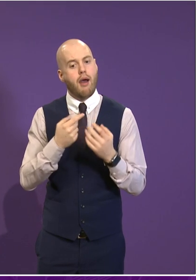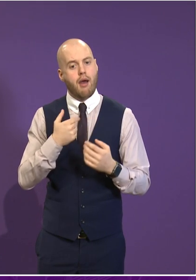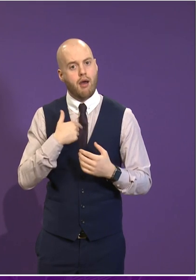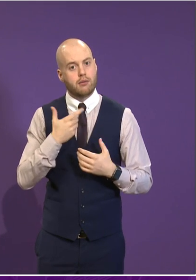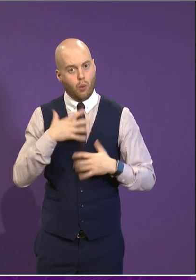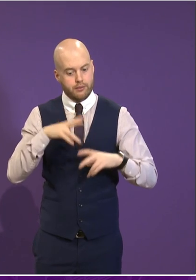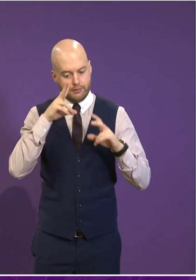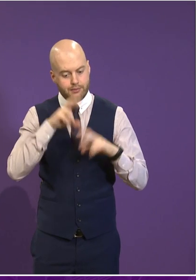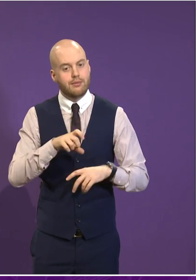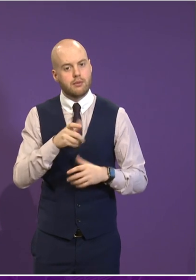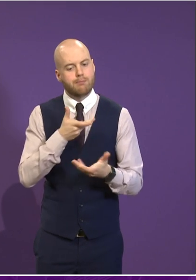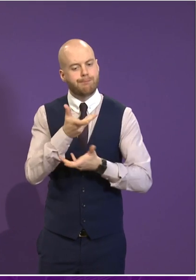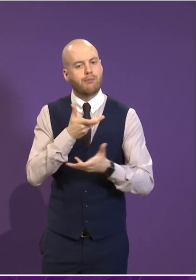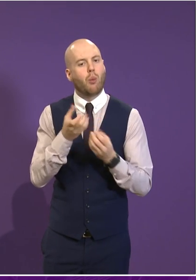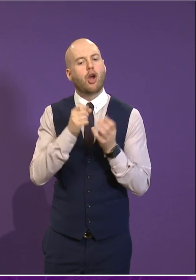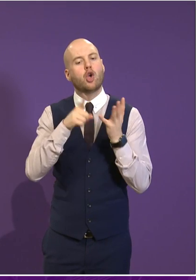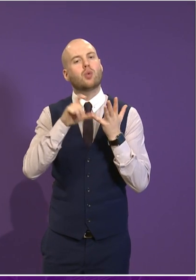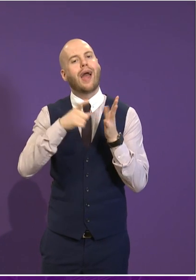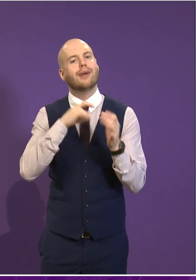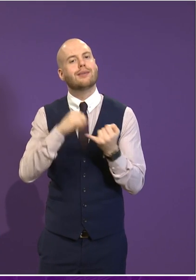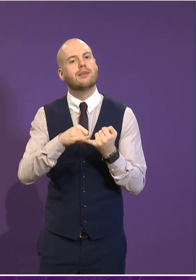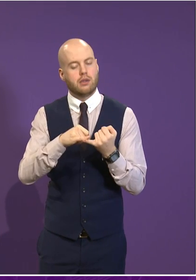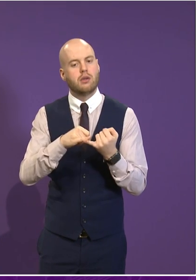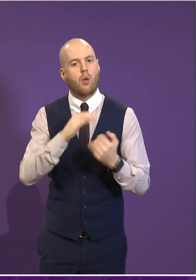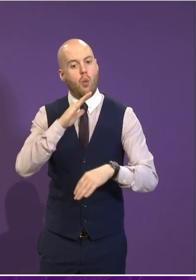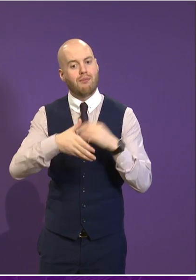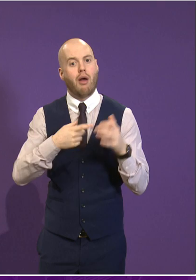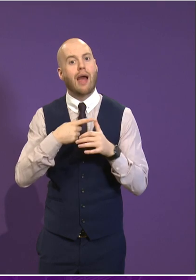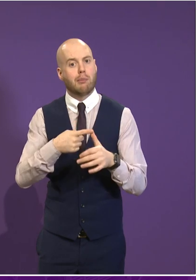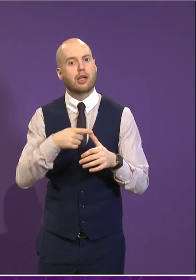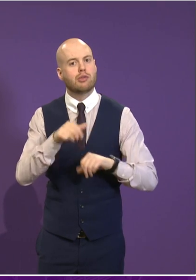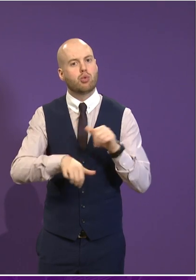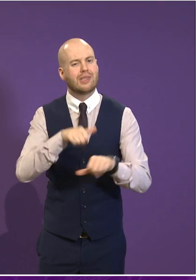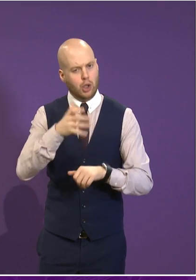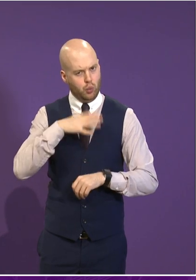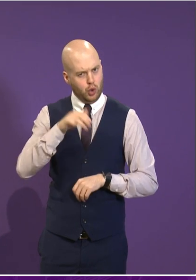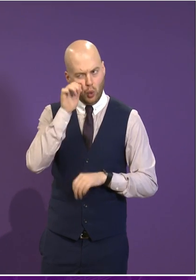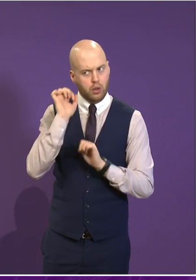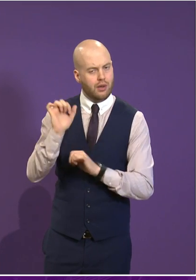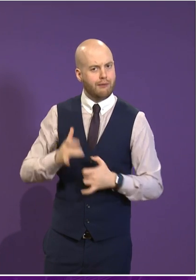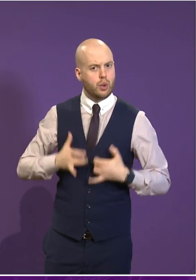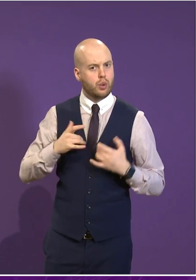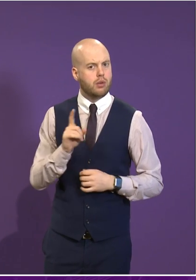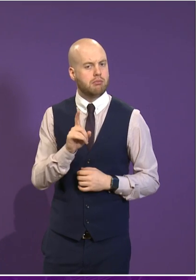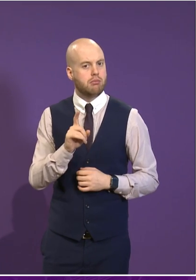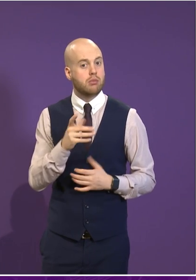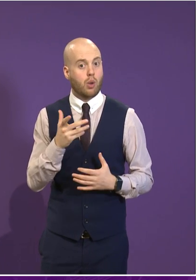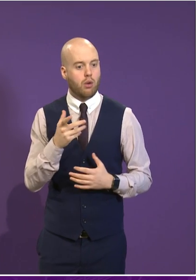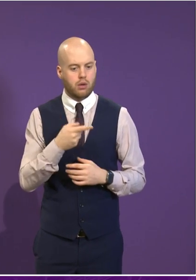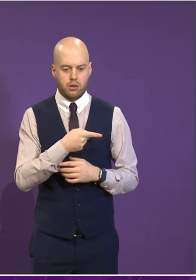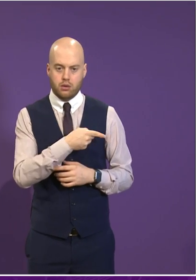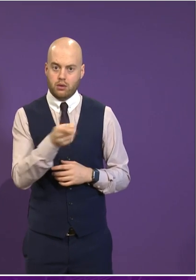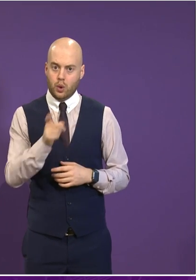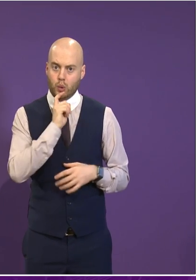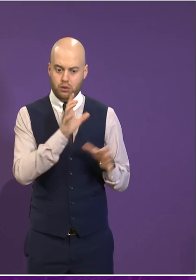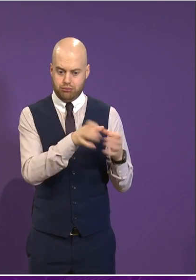with UCAS about the application process from their point of view too. So I think between the different stakeholders